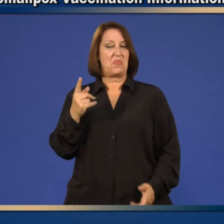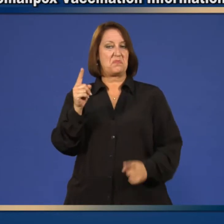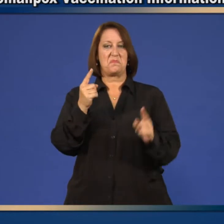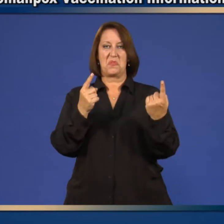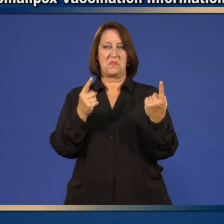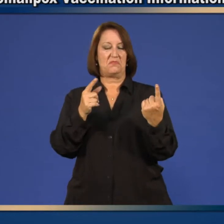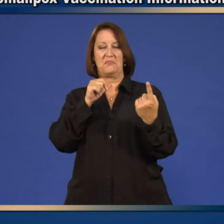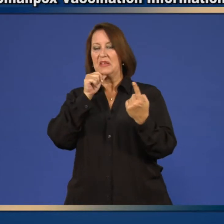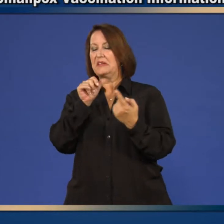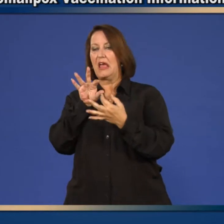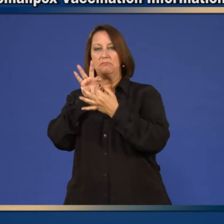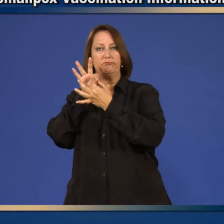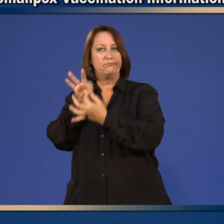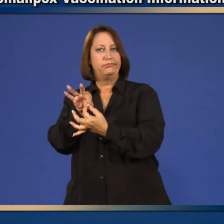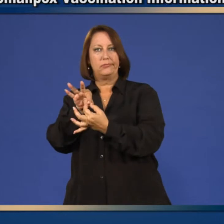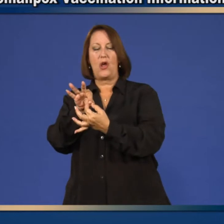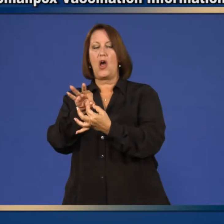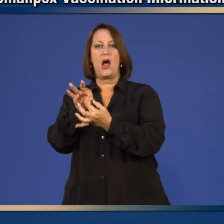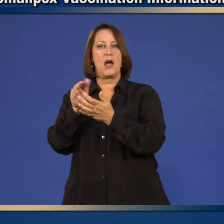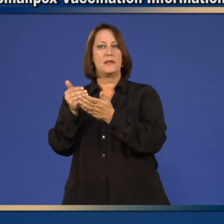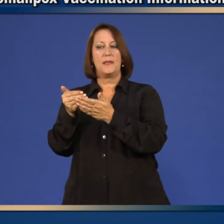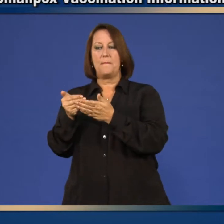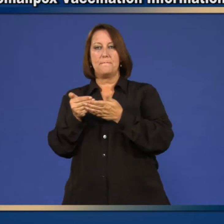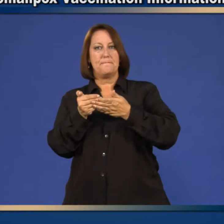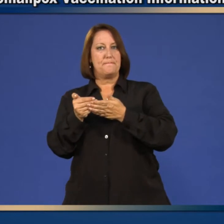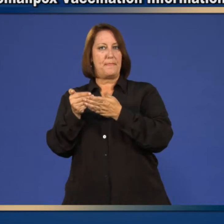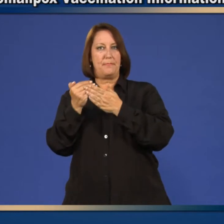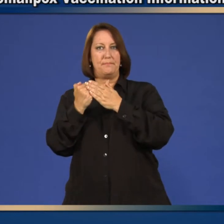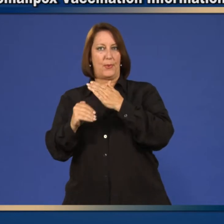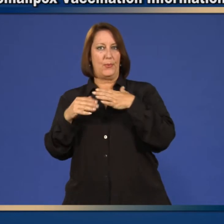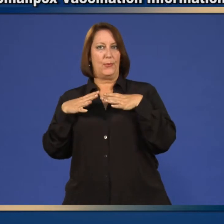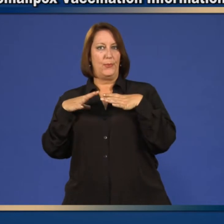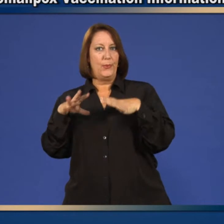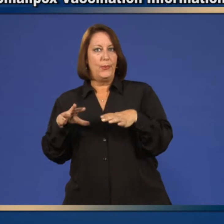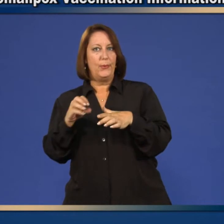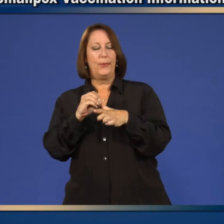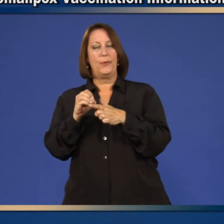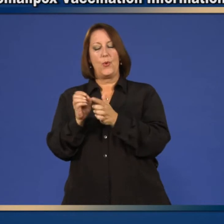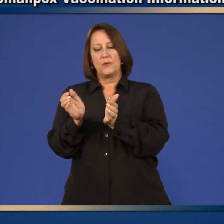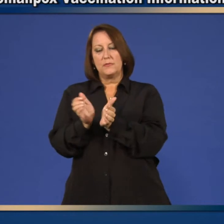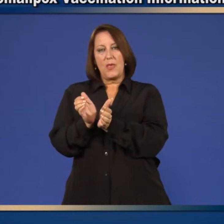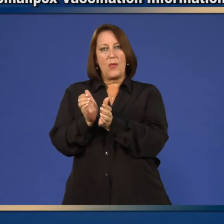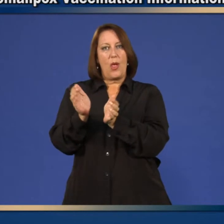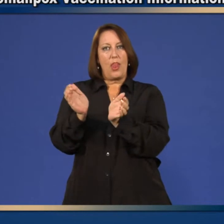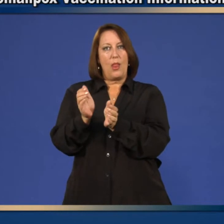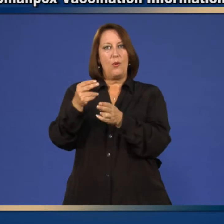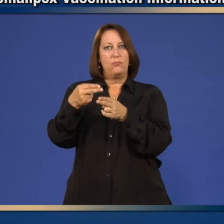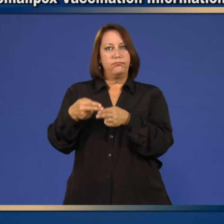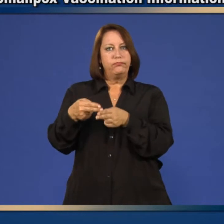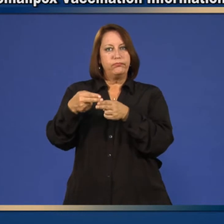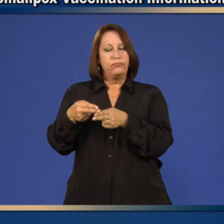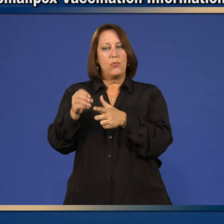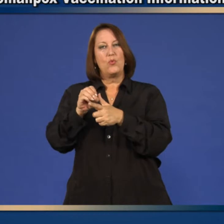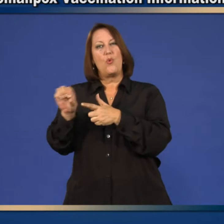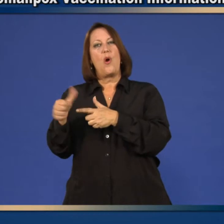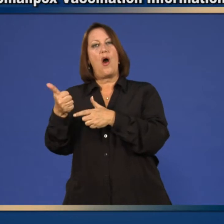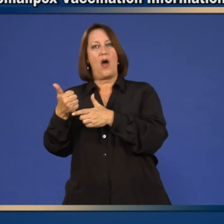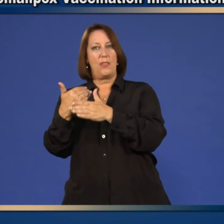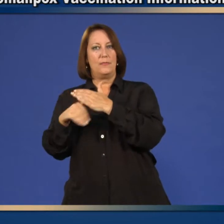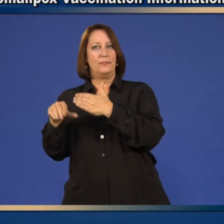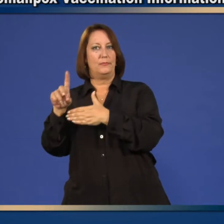been linked with prematurity, low birth weight, or other serious birth problems.